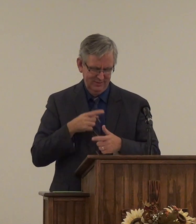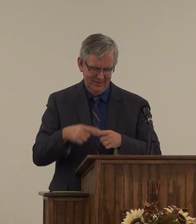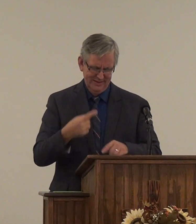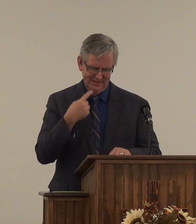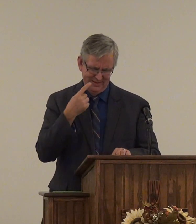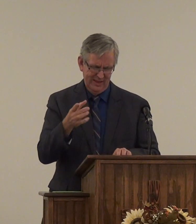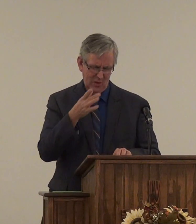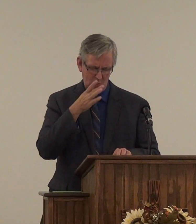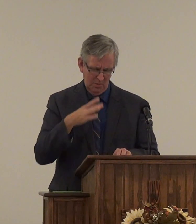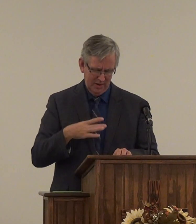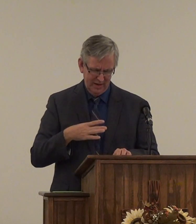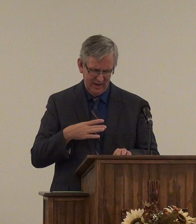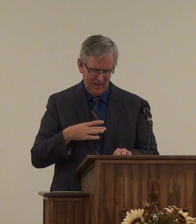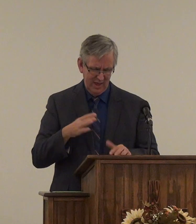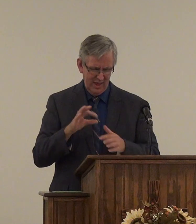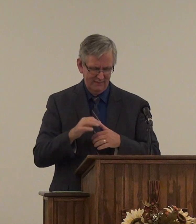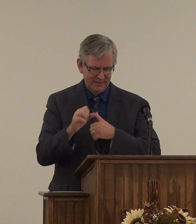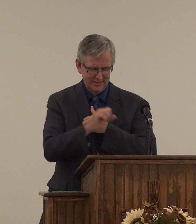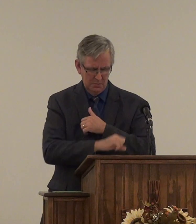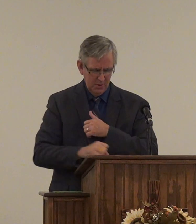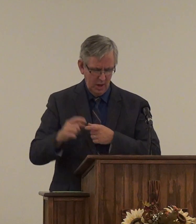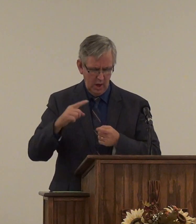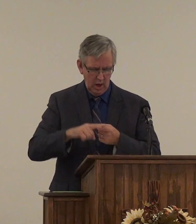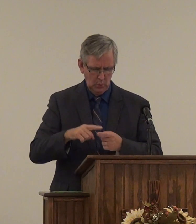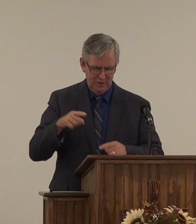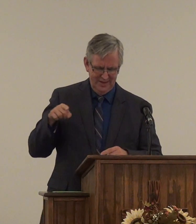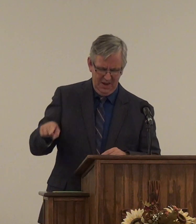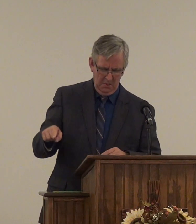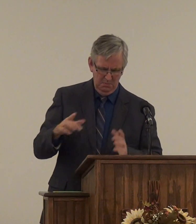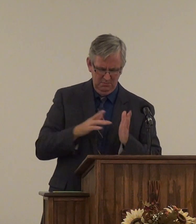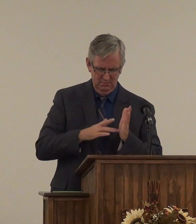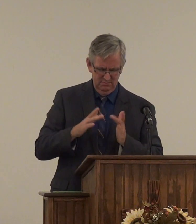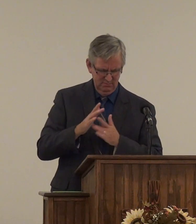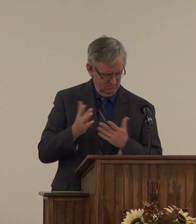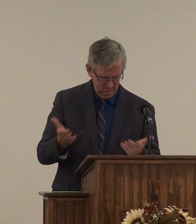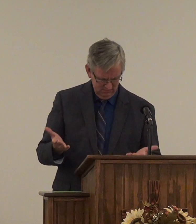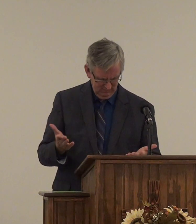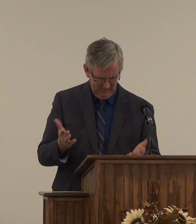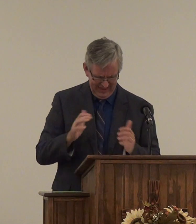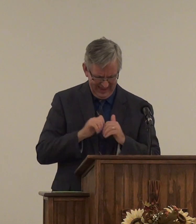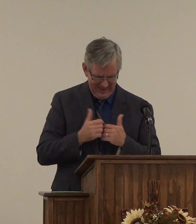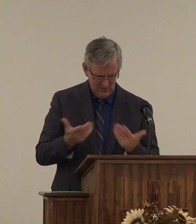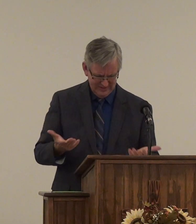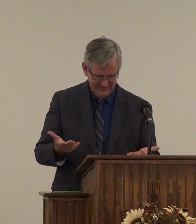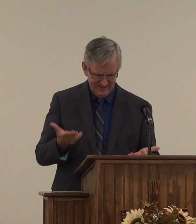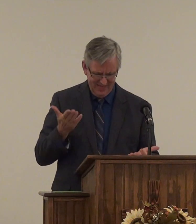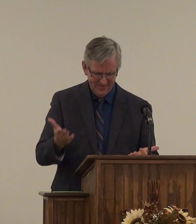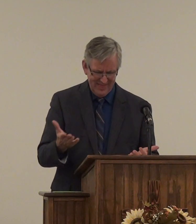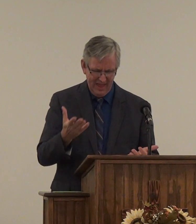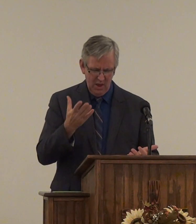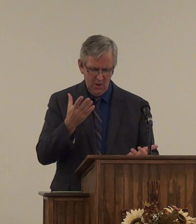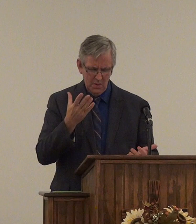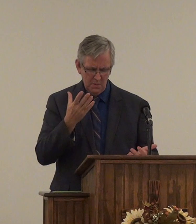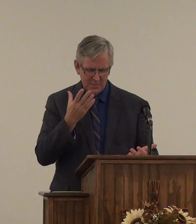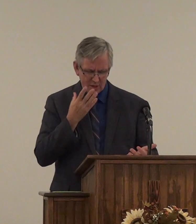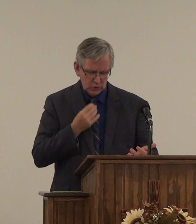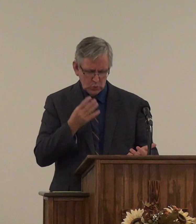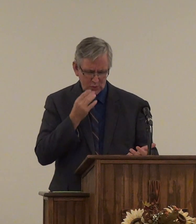buy meat. Then saith the woman of Samaria unto him, How is it that thou,